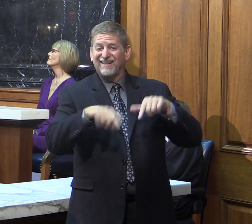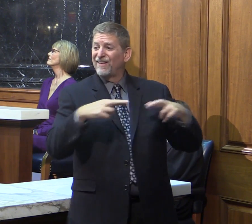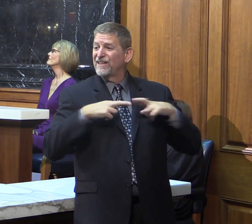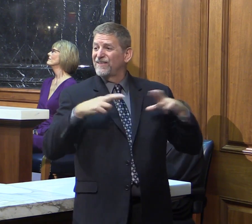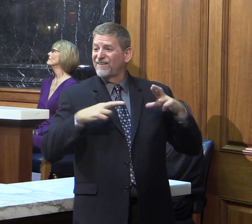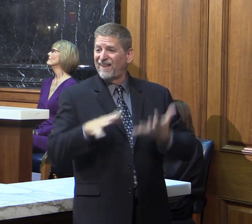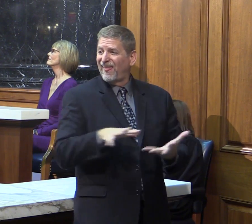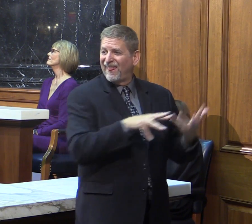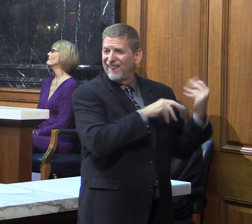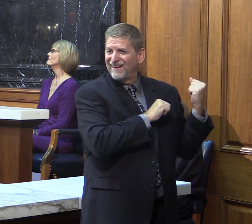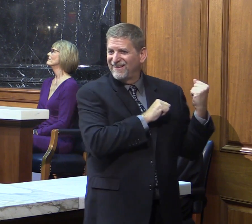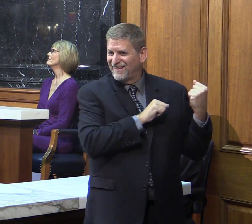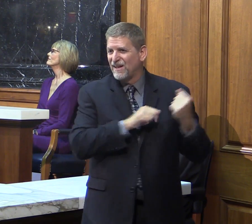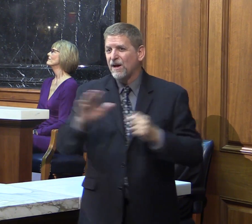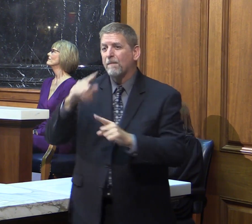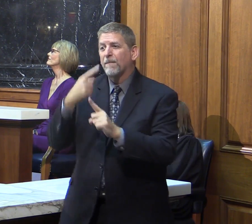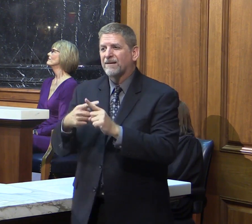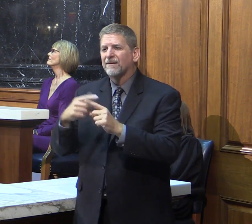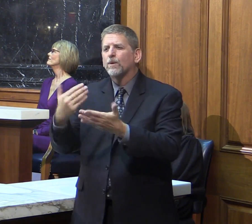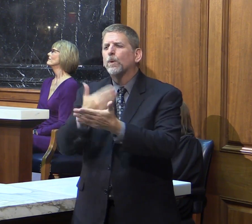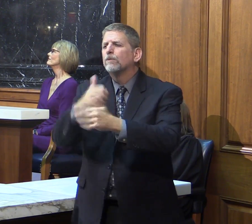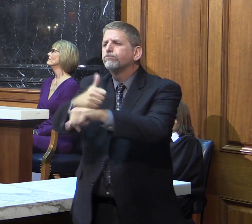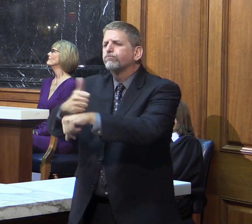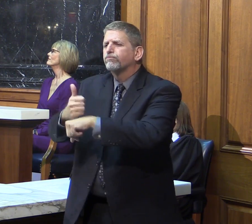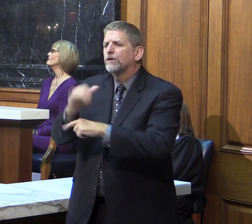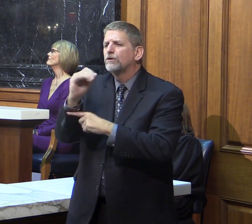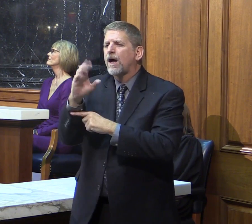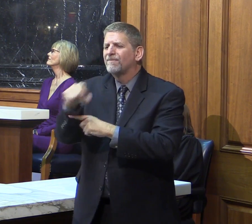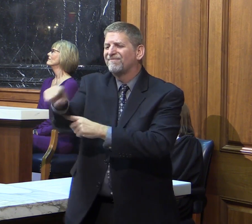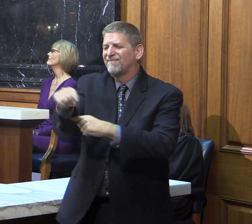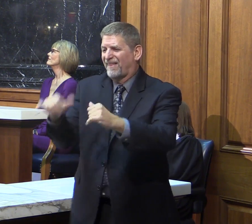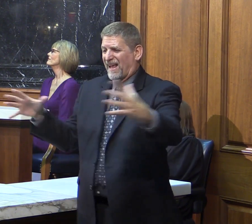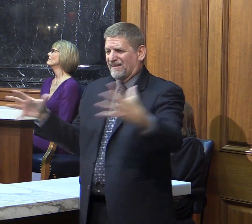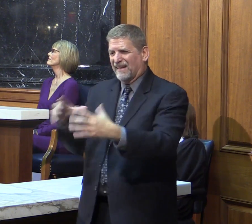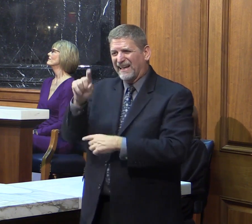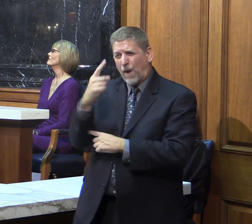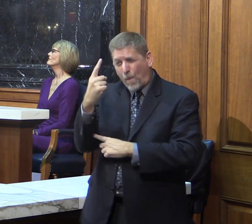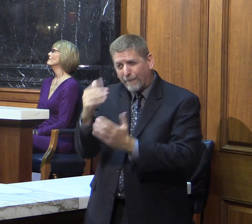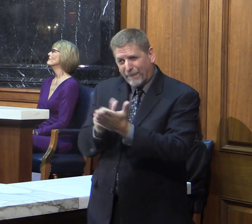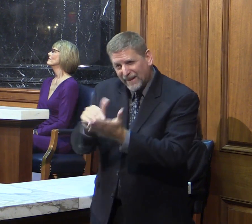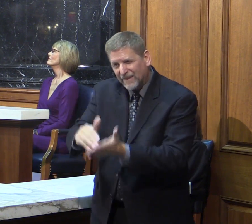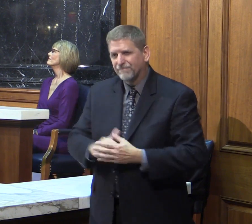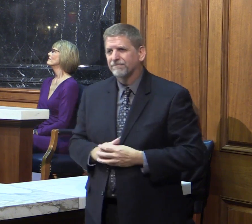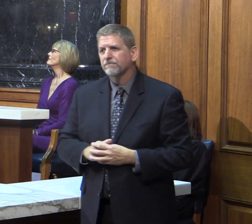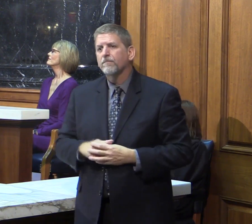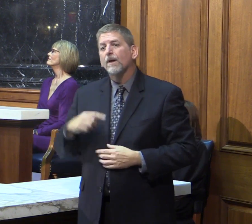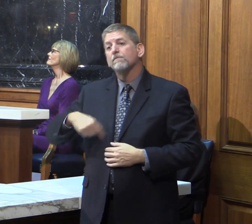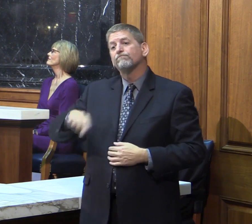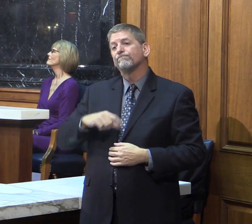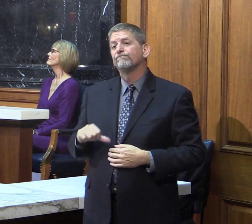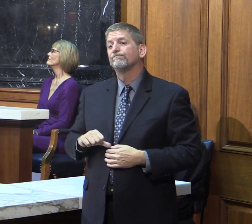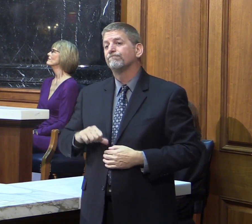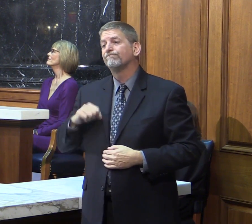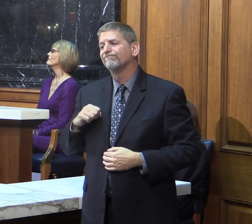need to create. Well, we can take genuine pride in being the crossroads of America. Roads